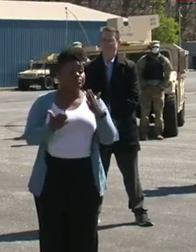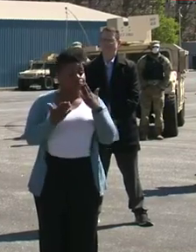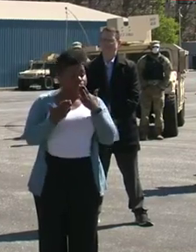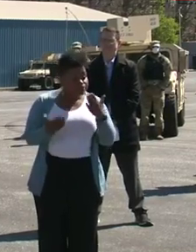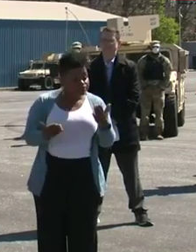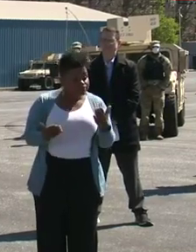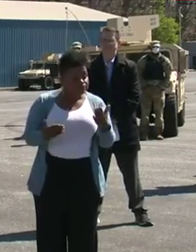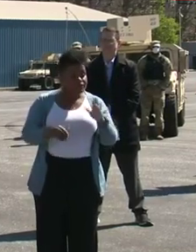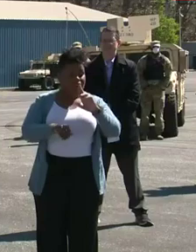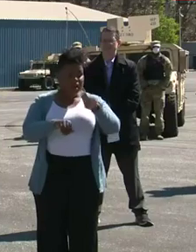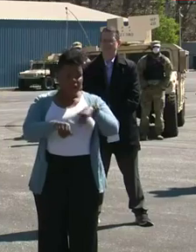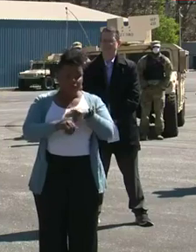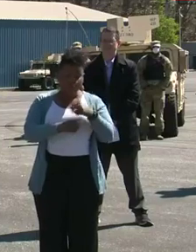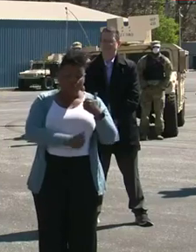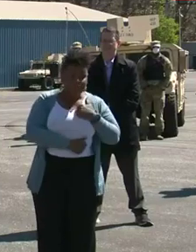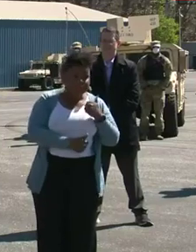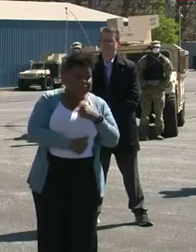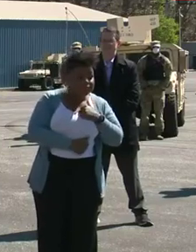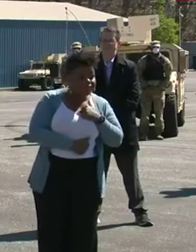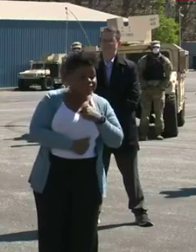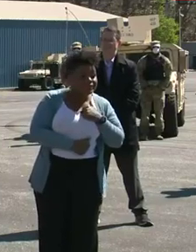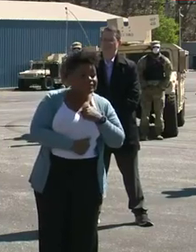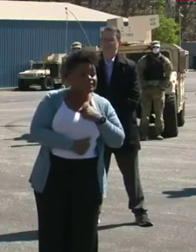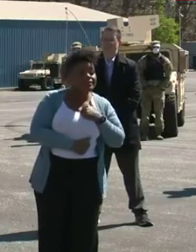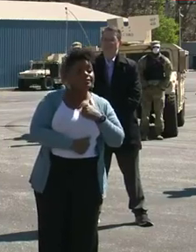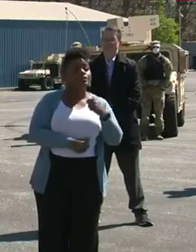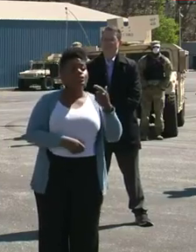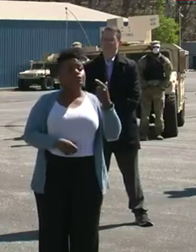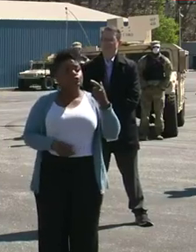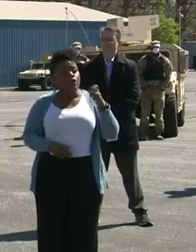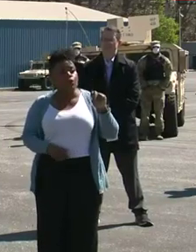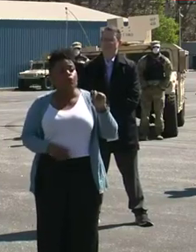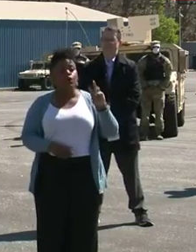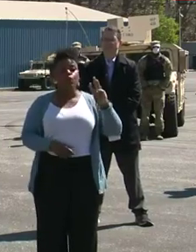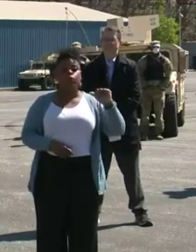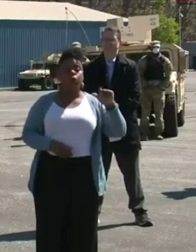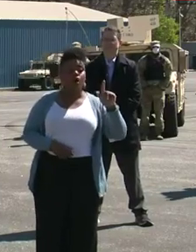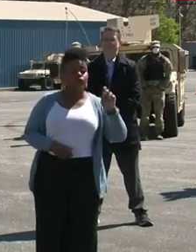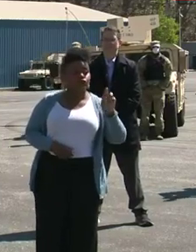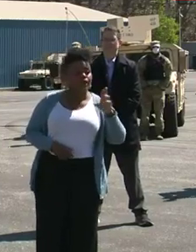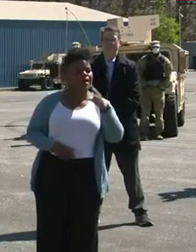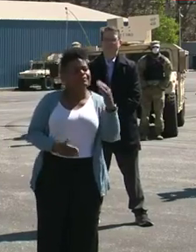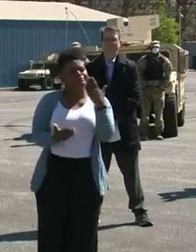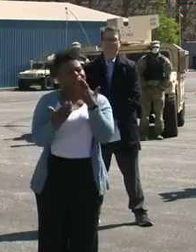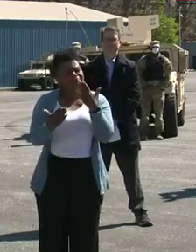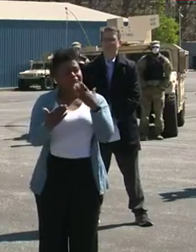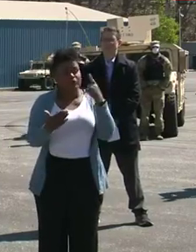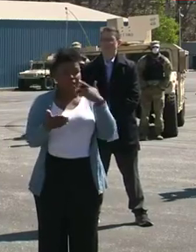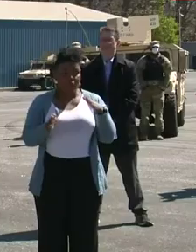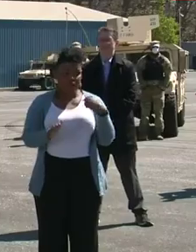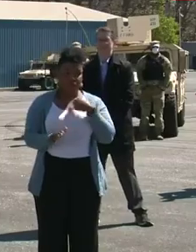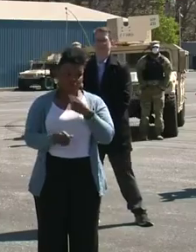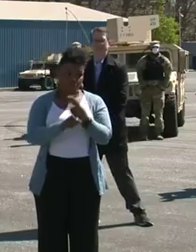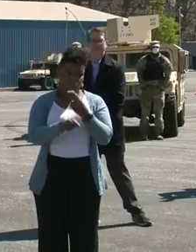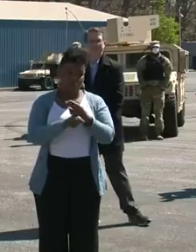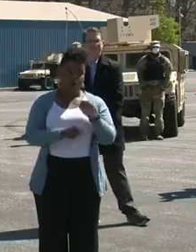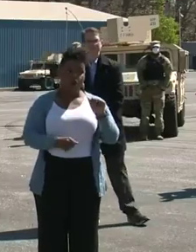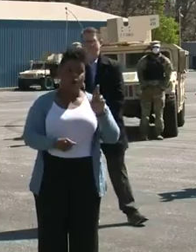assistance with our response and thank them for allowing us to use the Armory tomorrow. Thank you.